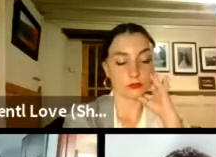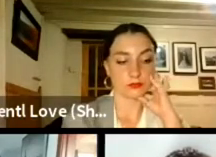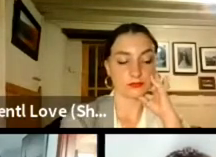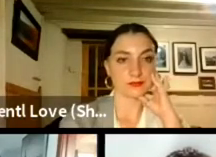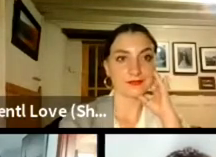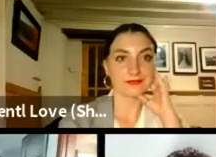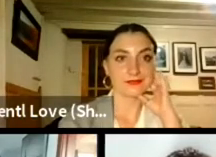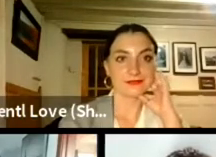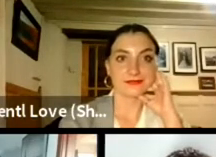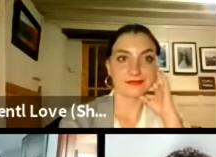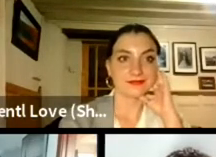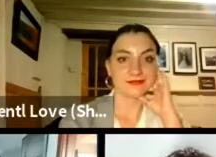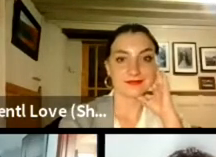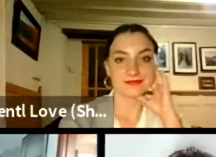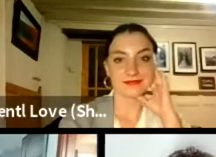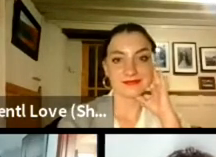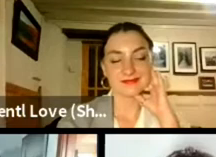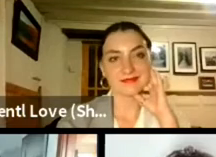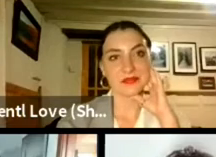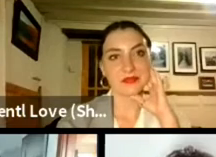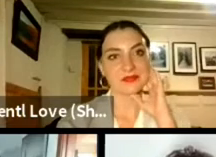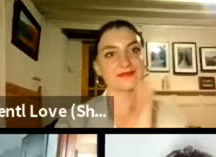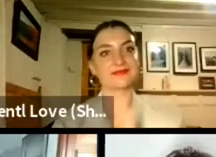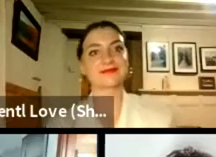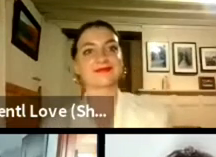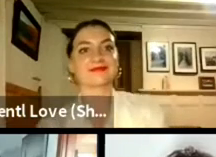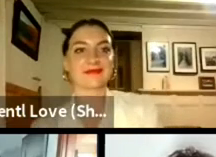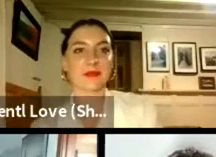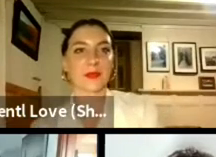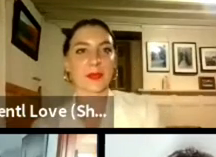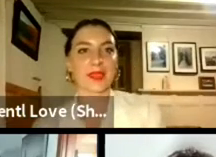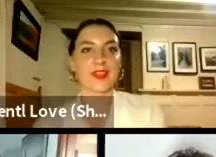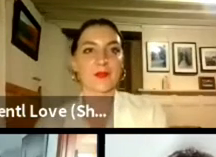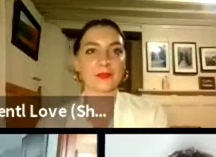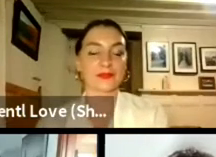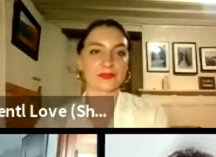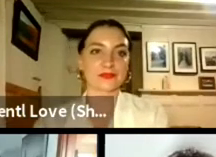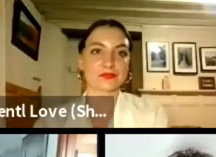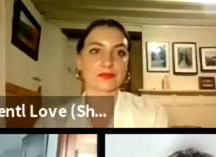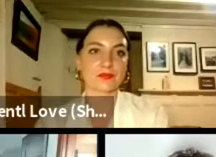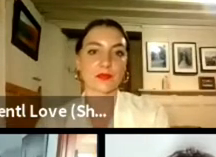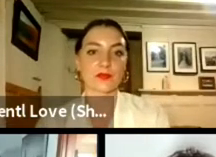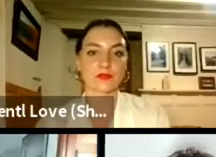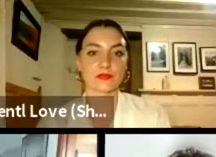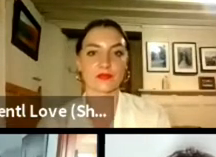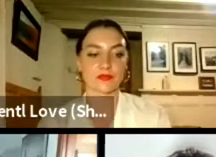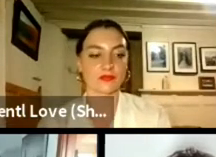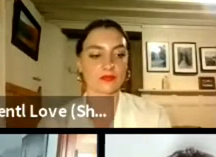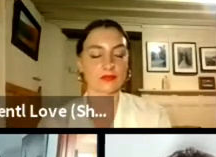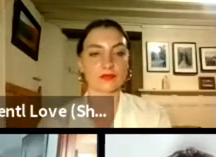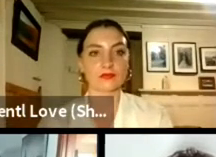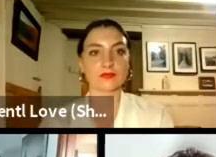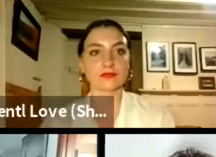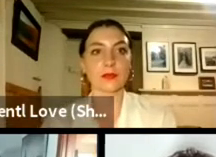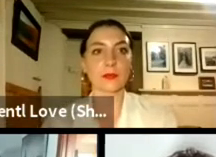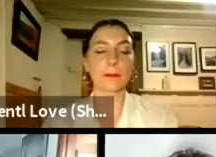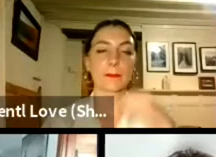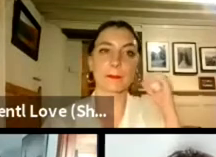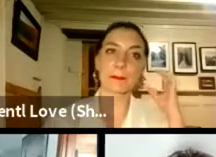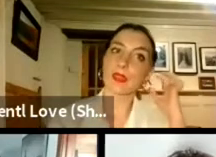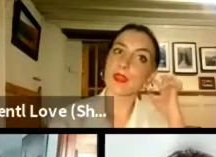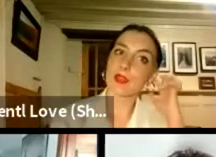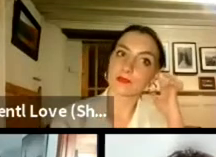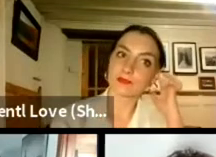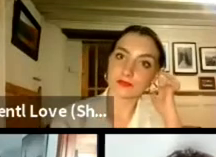the middle school and college professors, is that they're not confident. And so one of the things that the resources do and